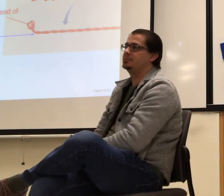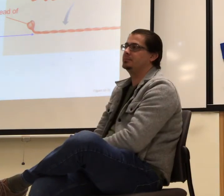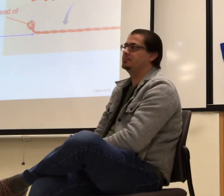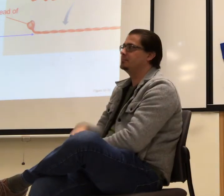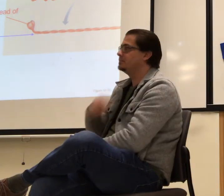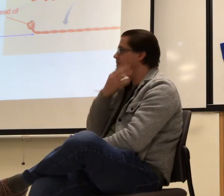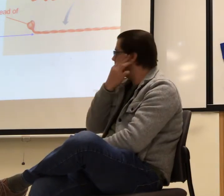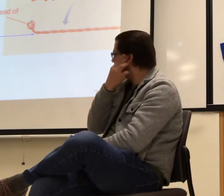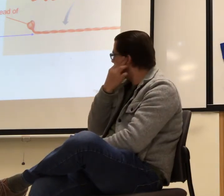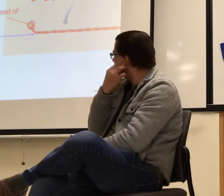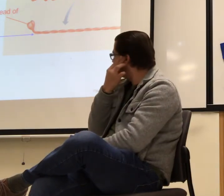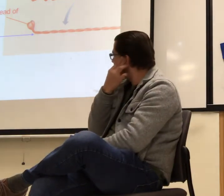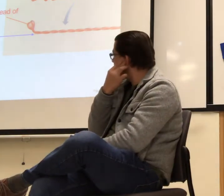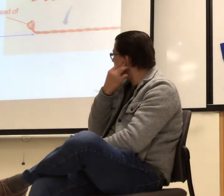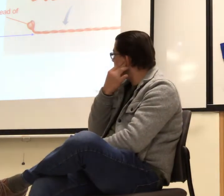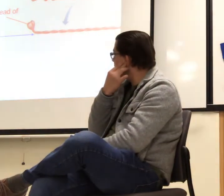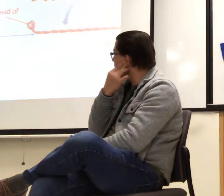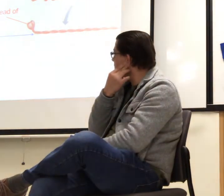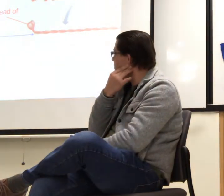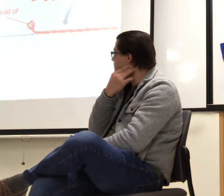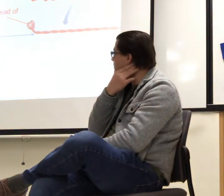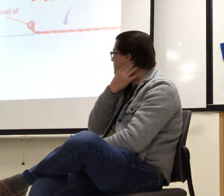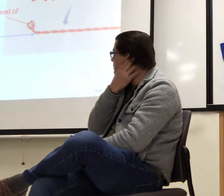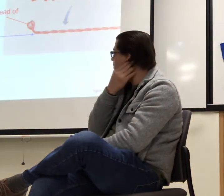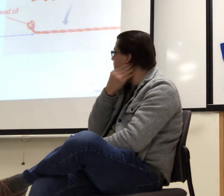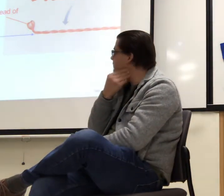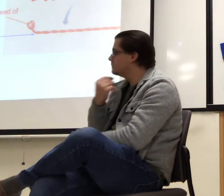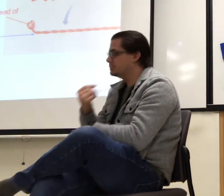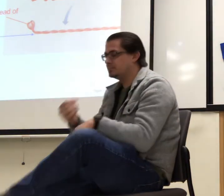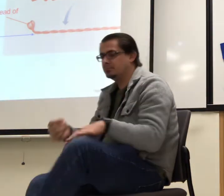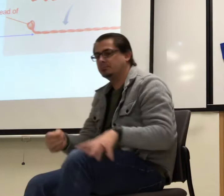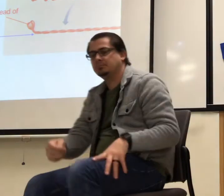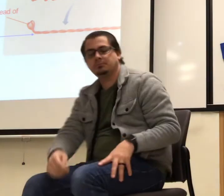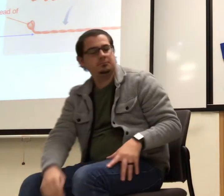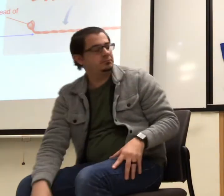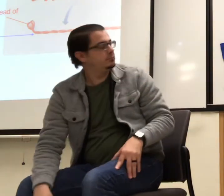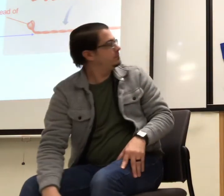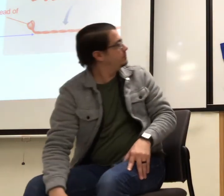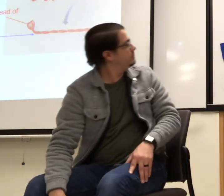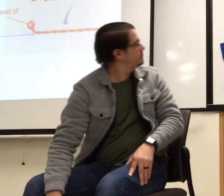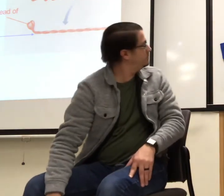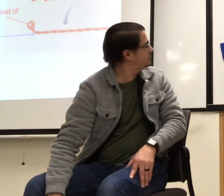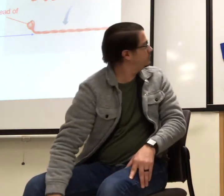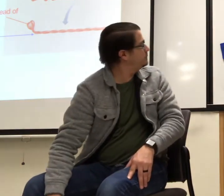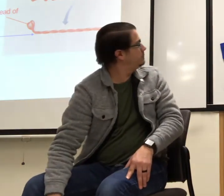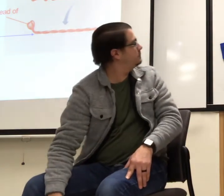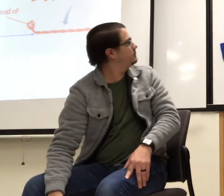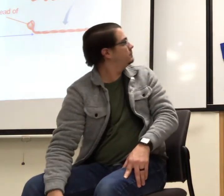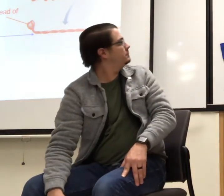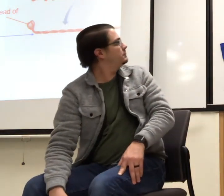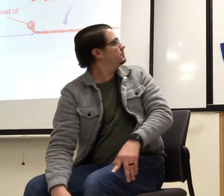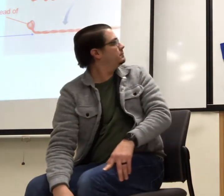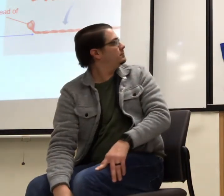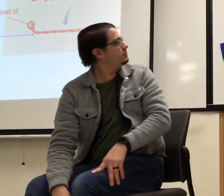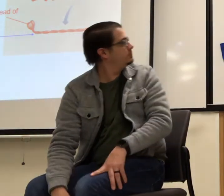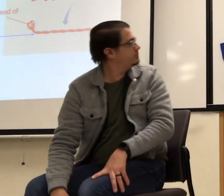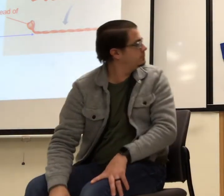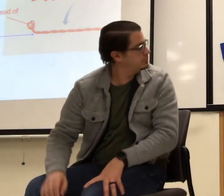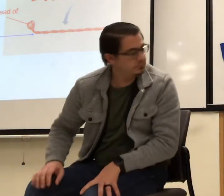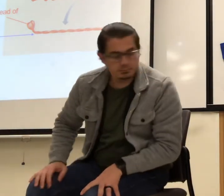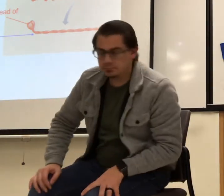There's the head, the myosin heavy head as they're called. Sometimes the word heavy is used. Maybe they are heavy, I don't